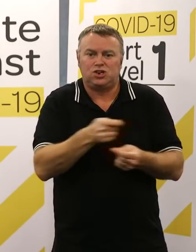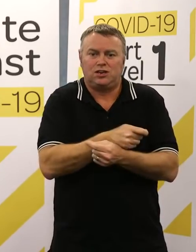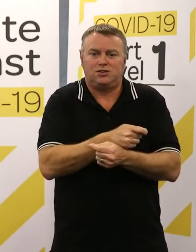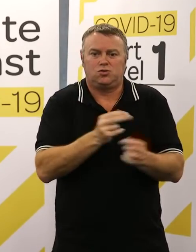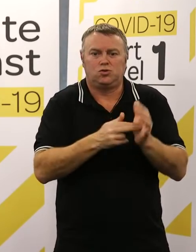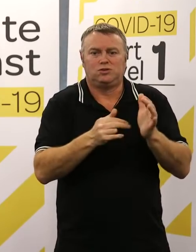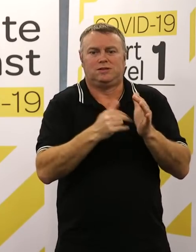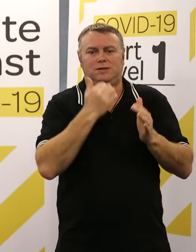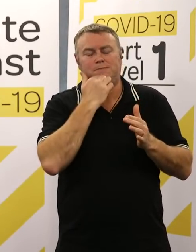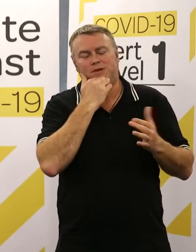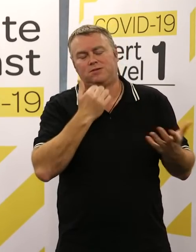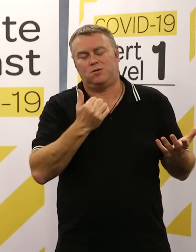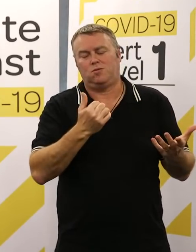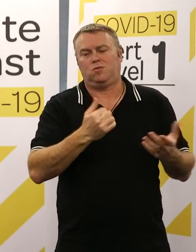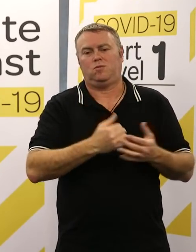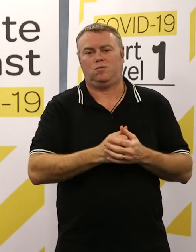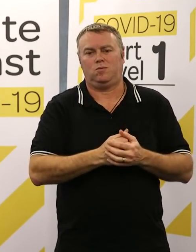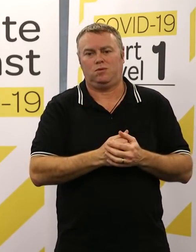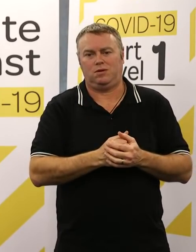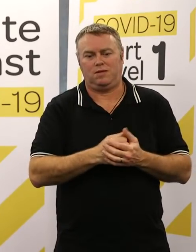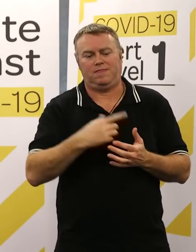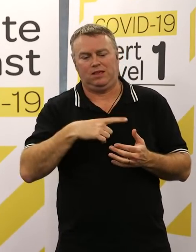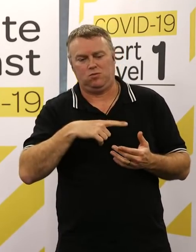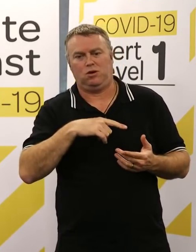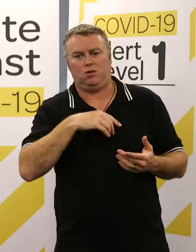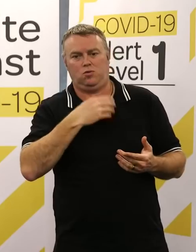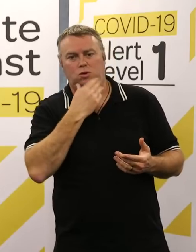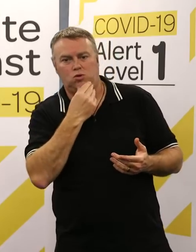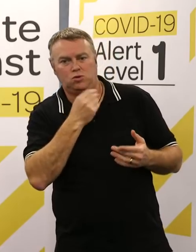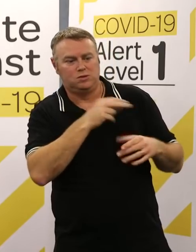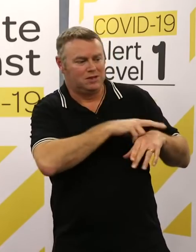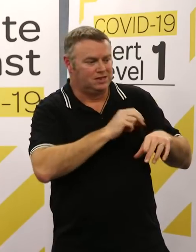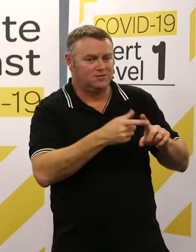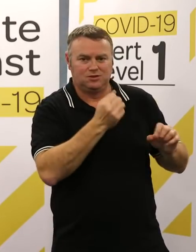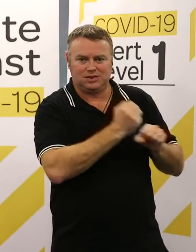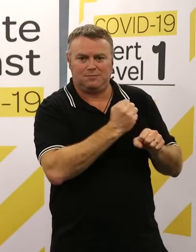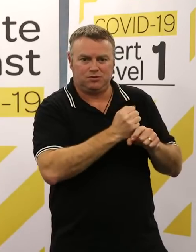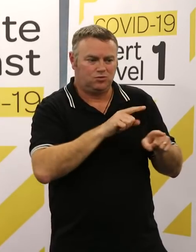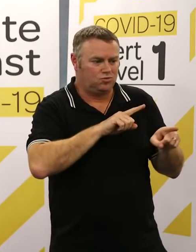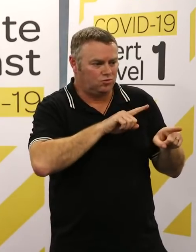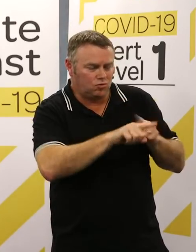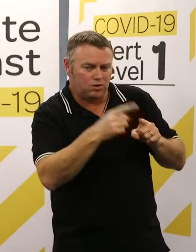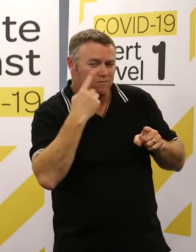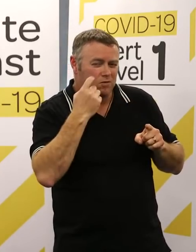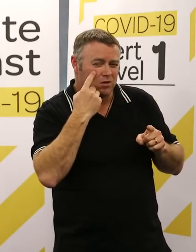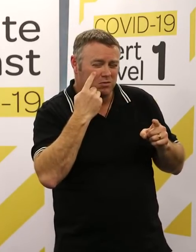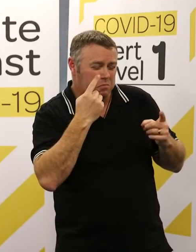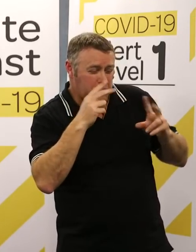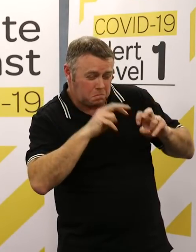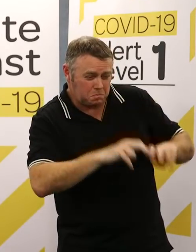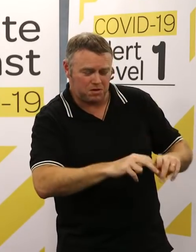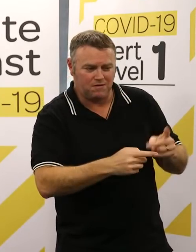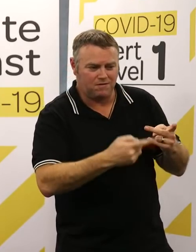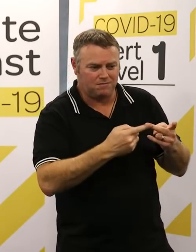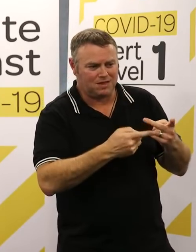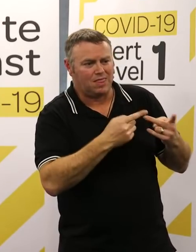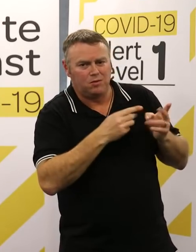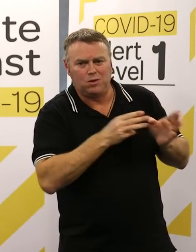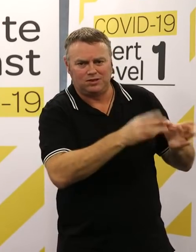can find other contact information for them. Just a couple more questions, probably. If there was a community outbreak,